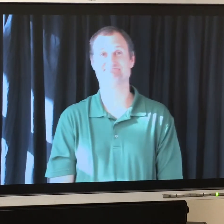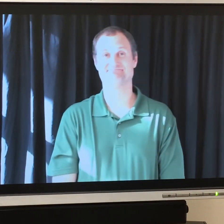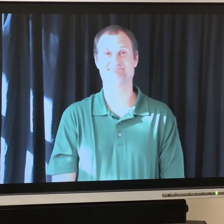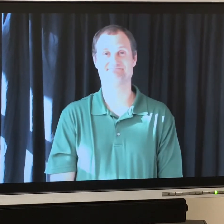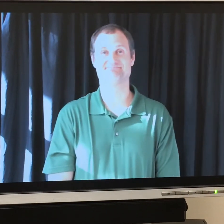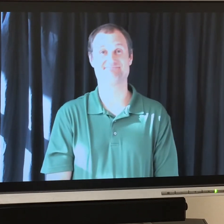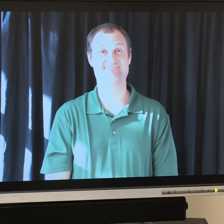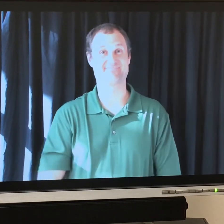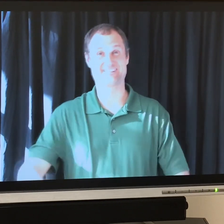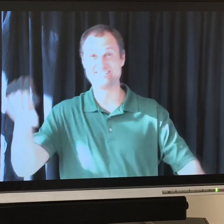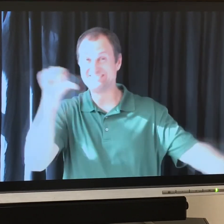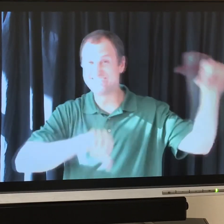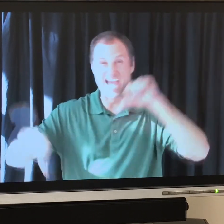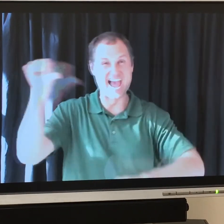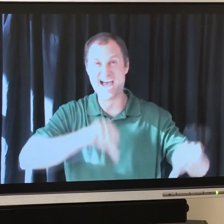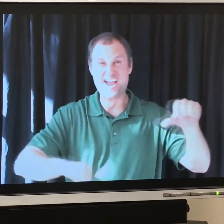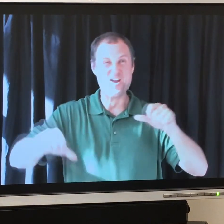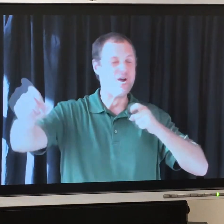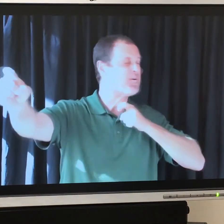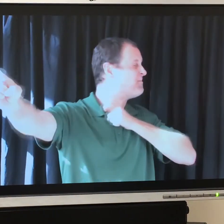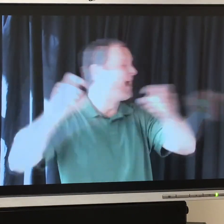gigantic flash explosion.